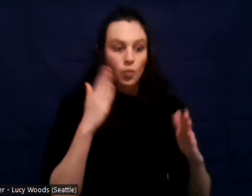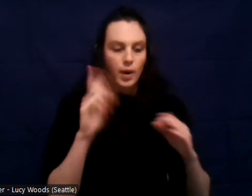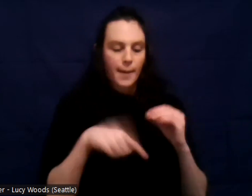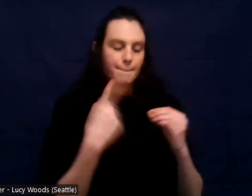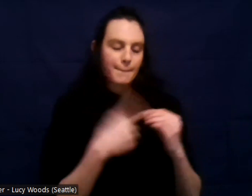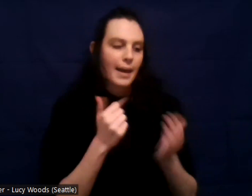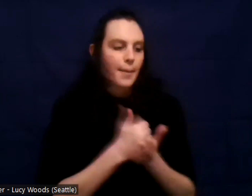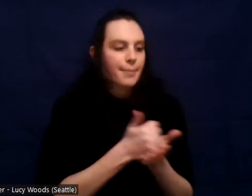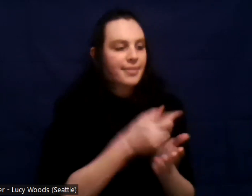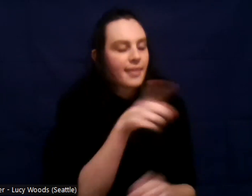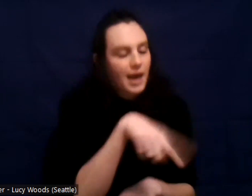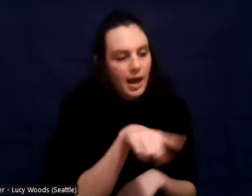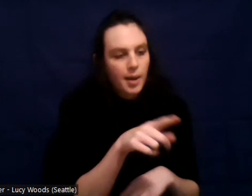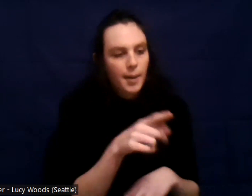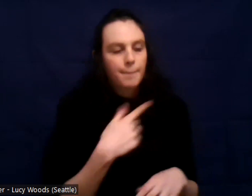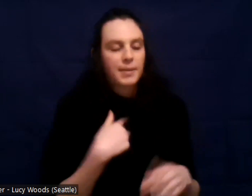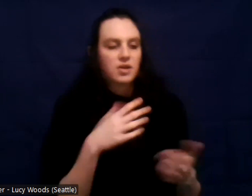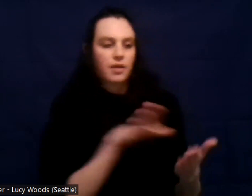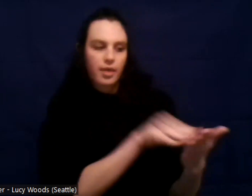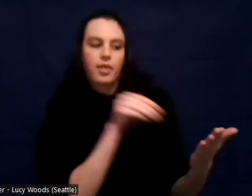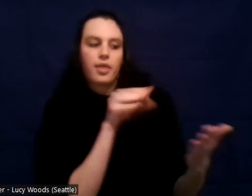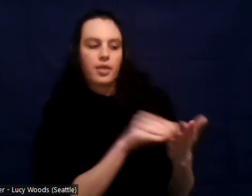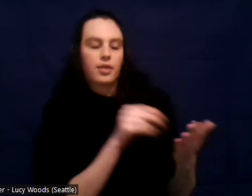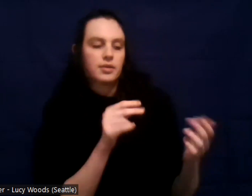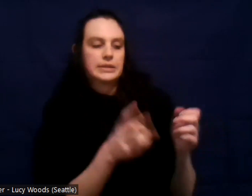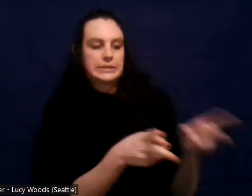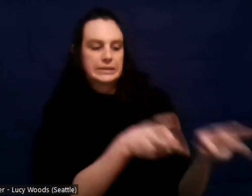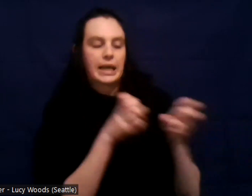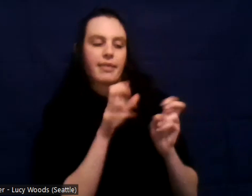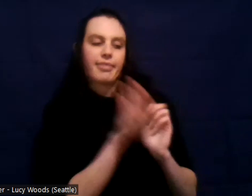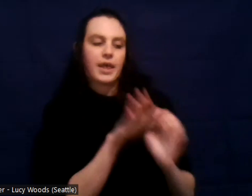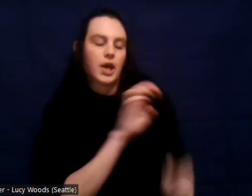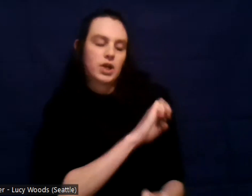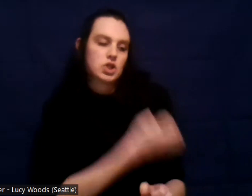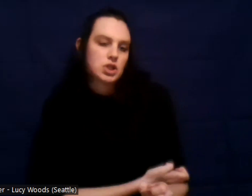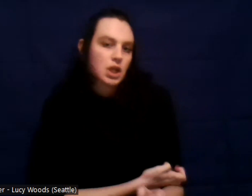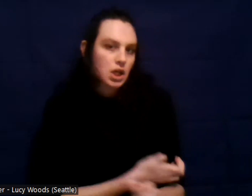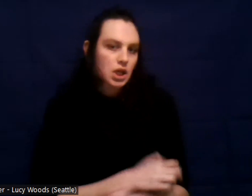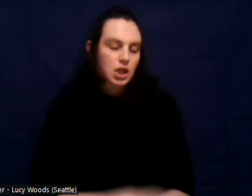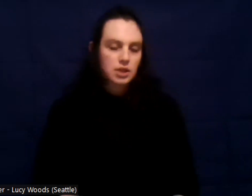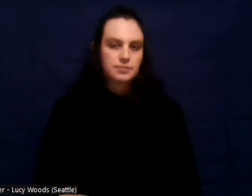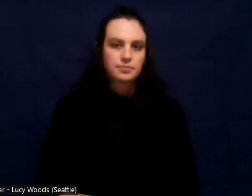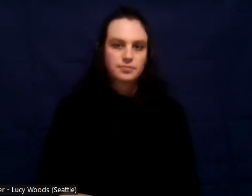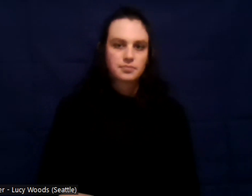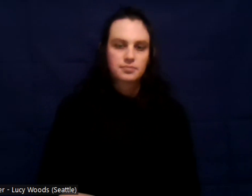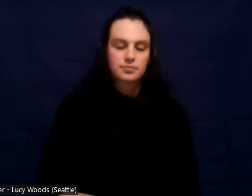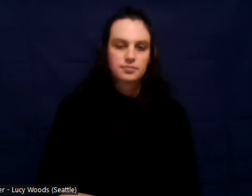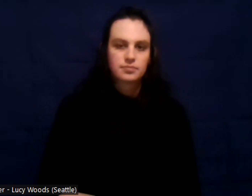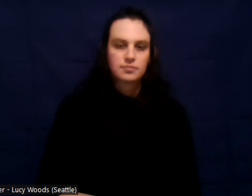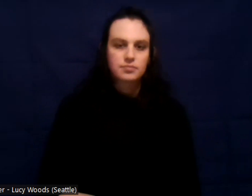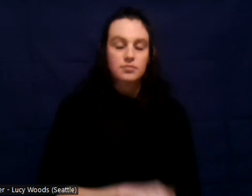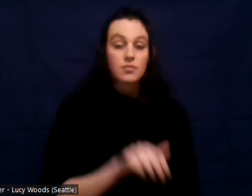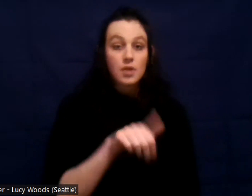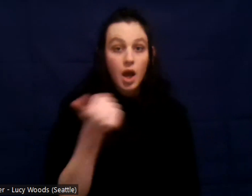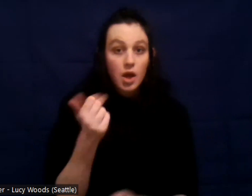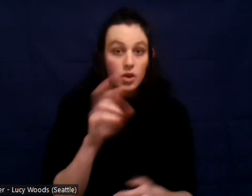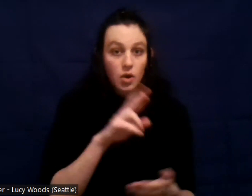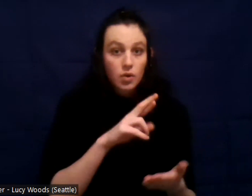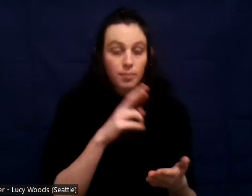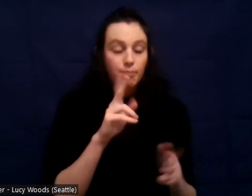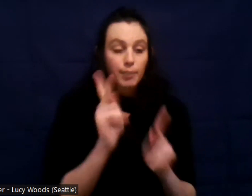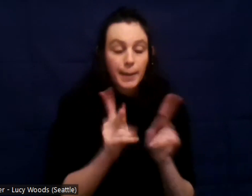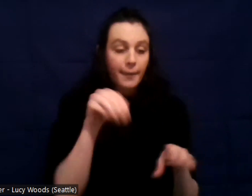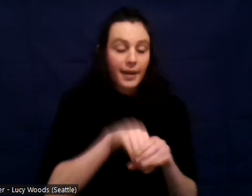them dry for my own benefit. And the rest of the rehab community got to go to an outside meeting,